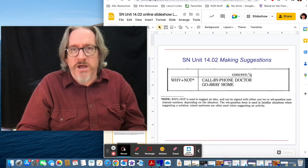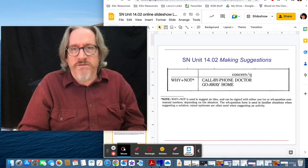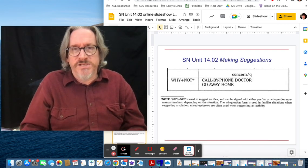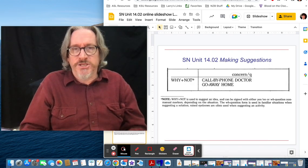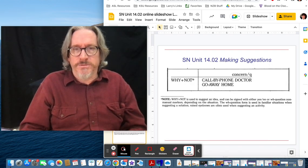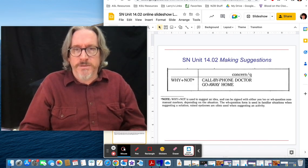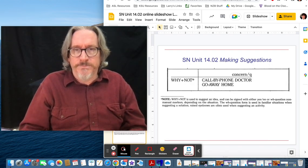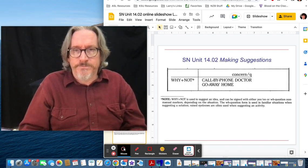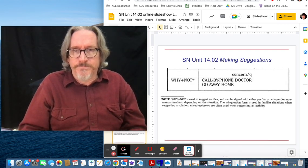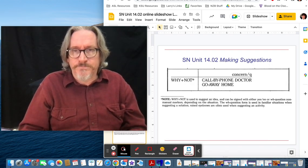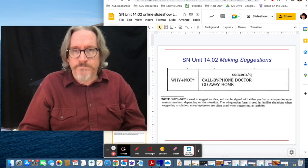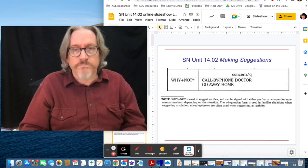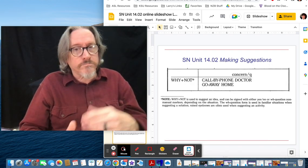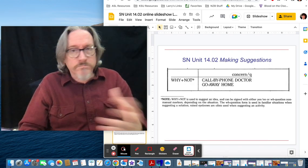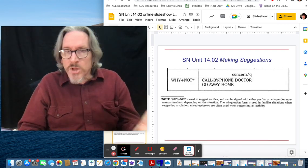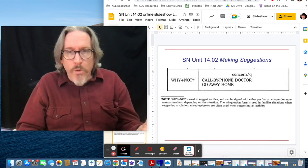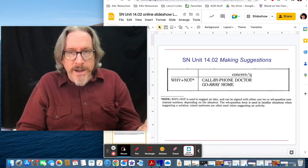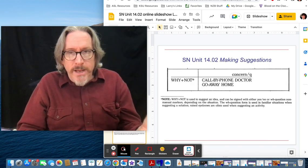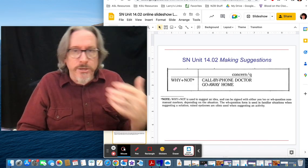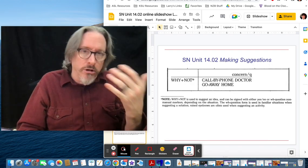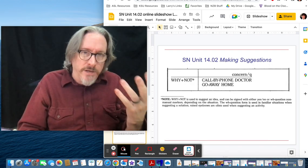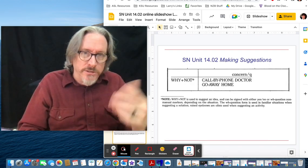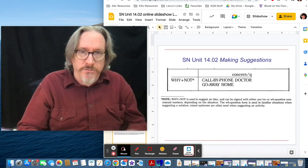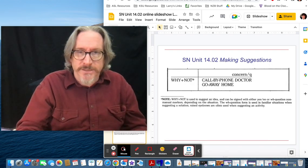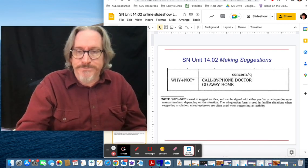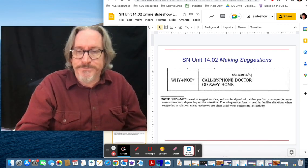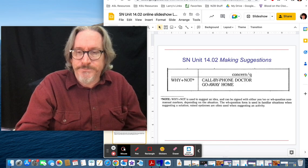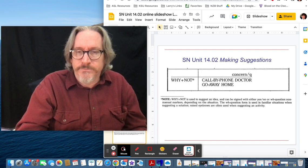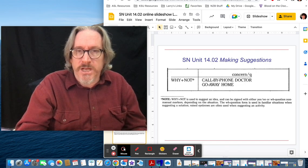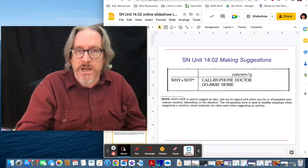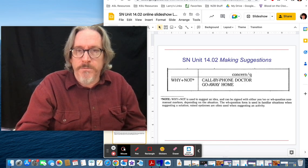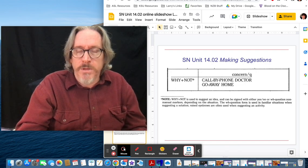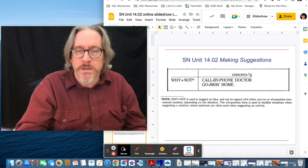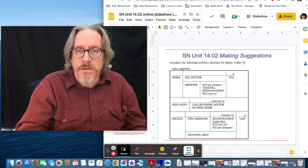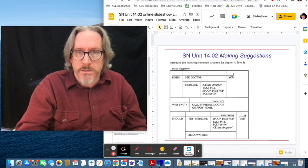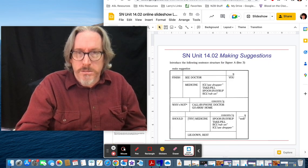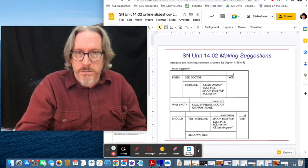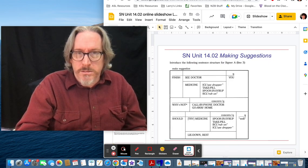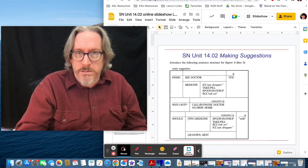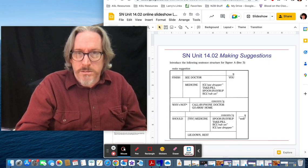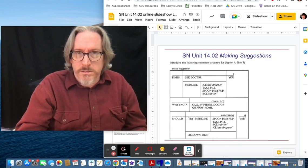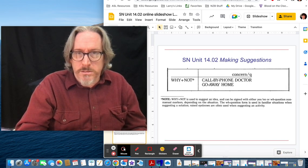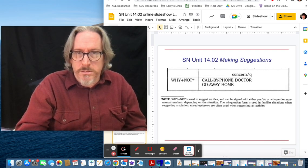out of conversation. Why not call doctor, right?